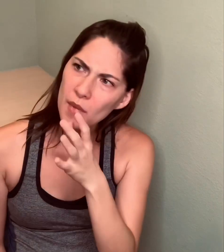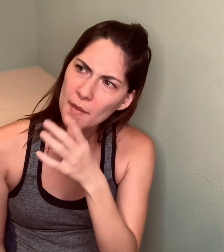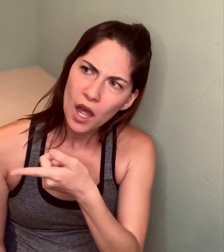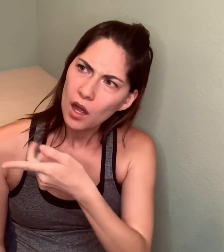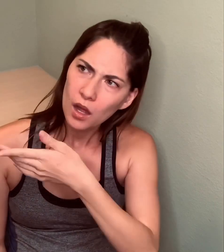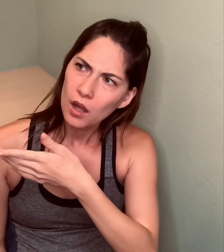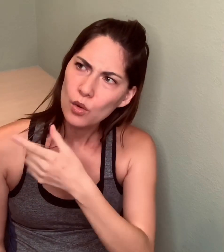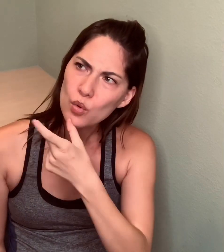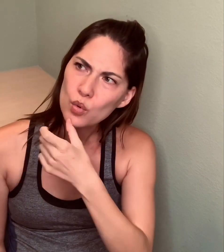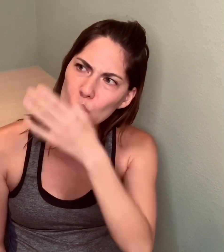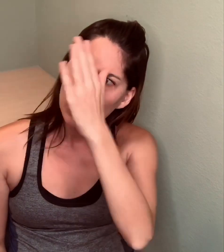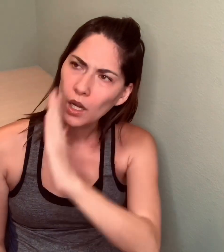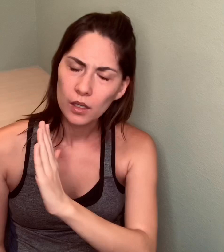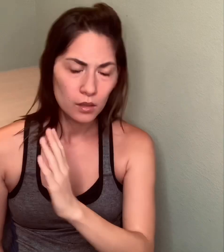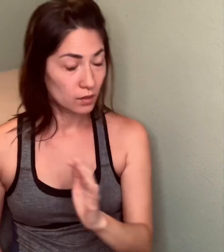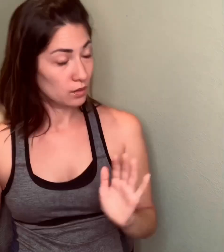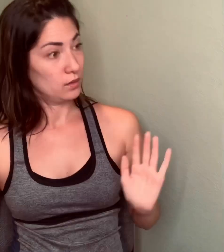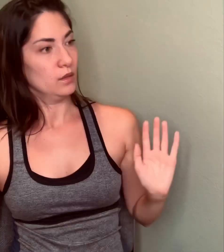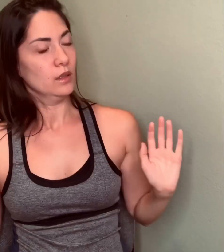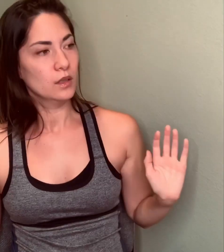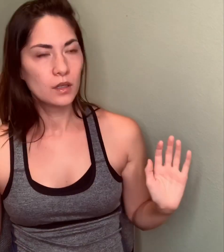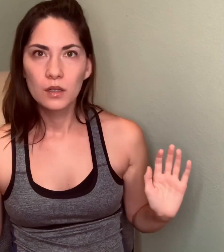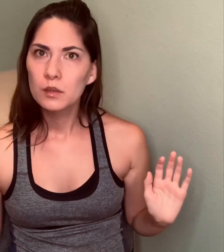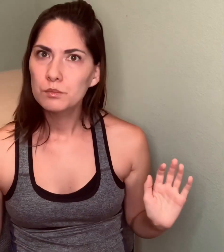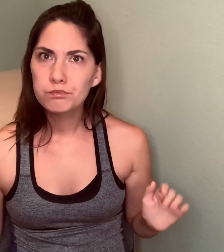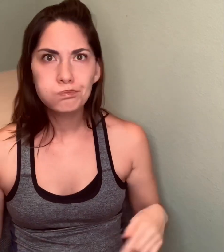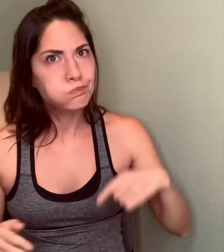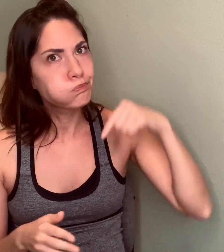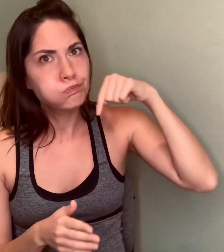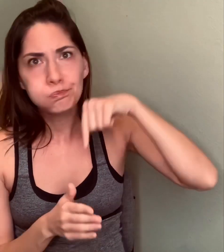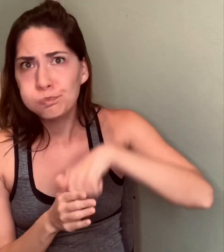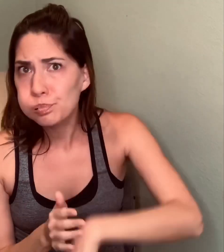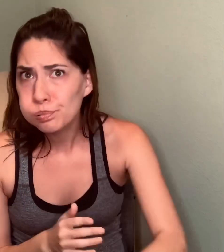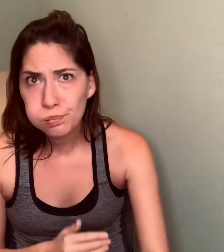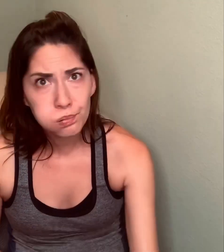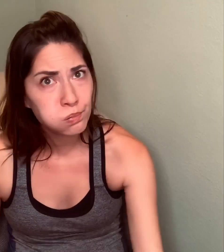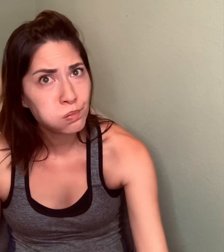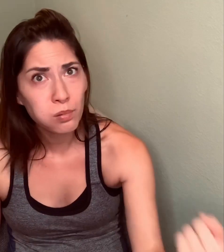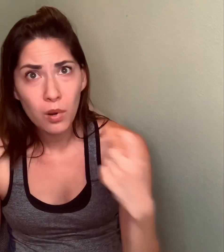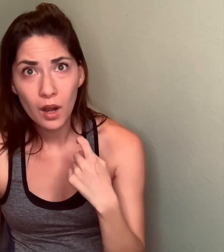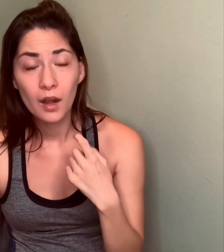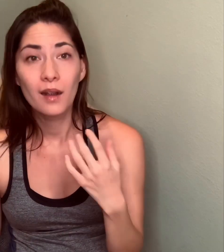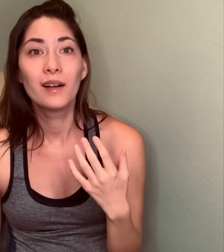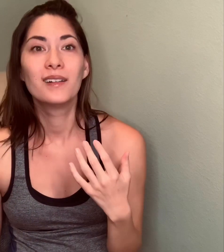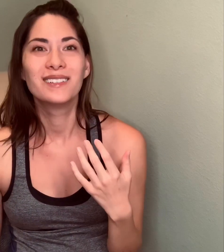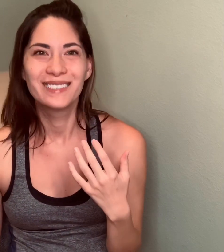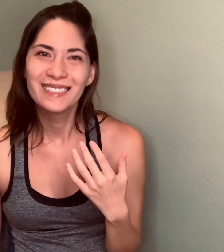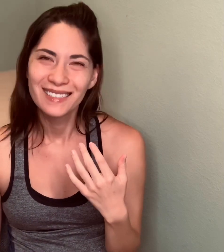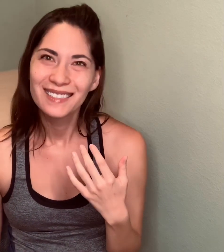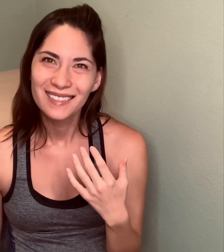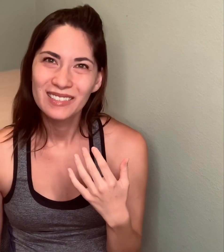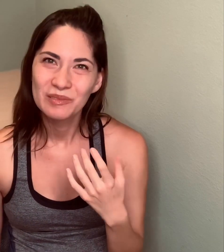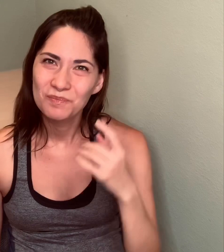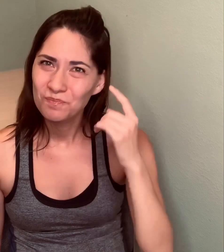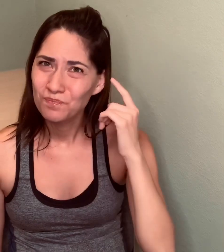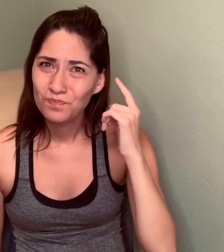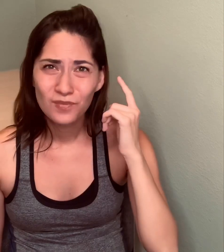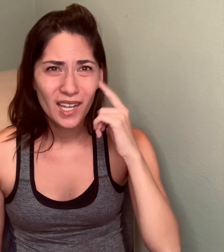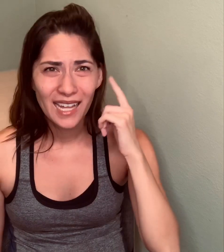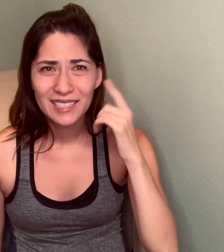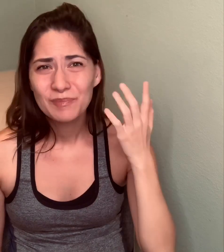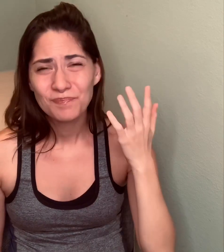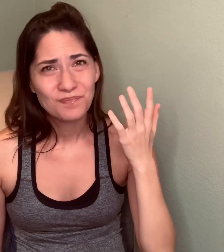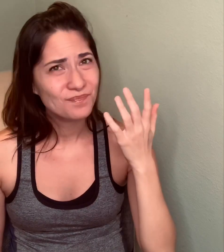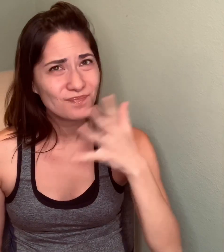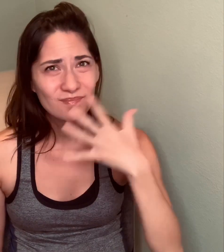ask me about God, or you ask me these deep questions. And so I think it's